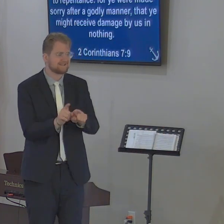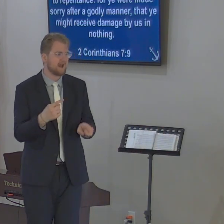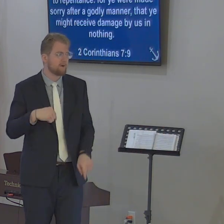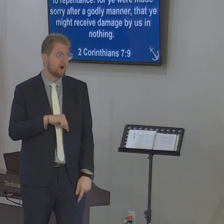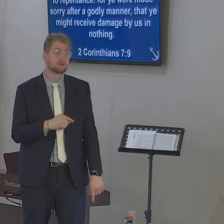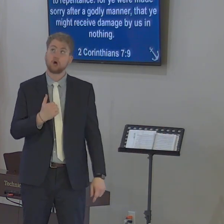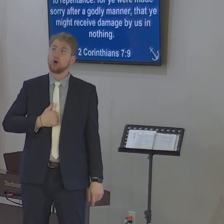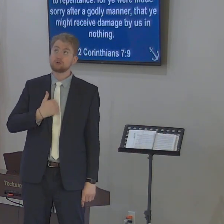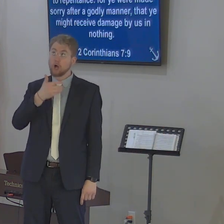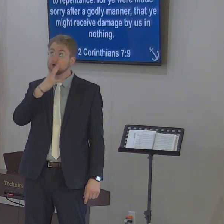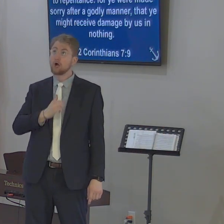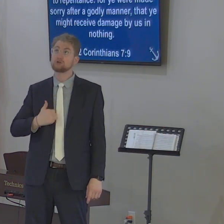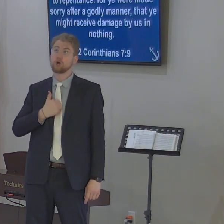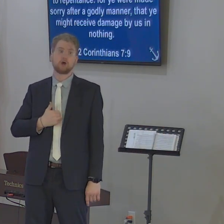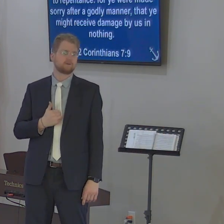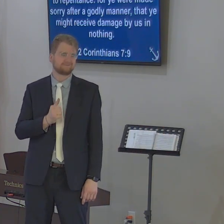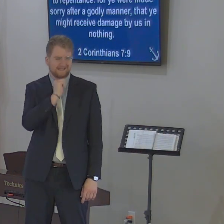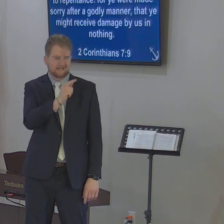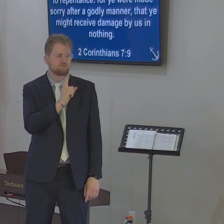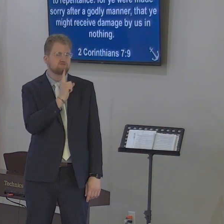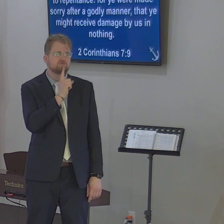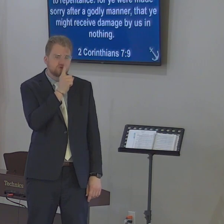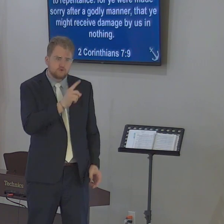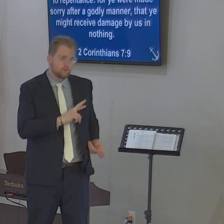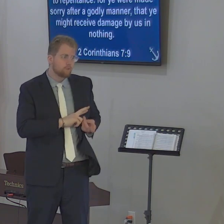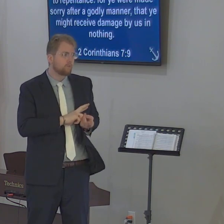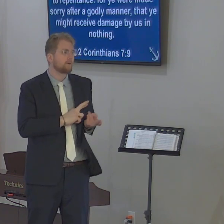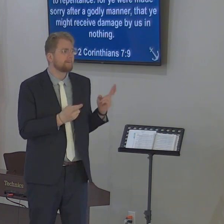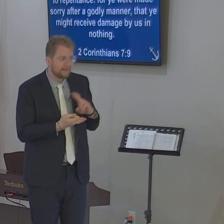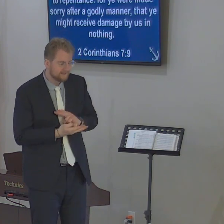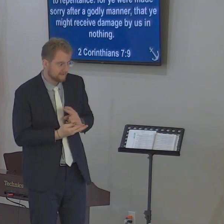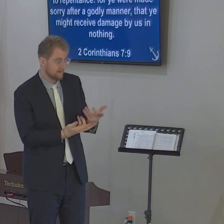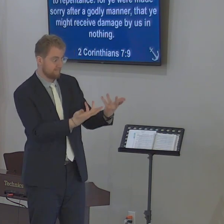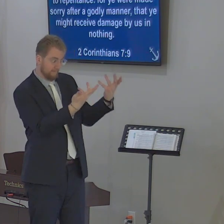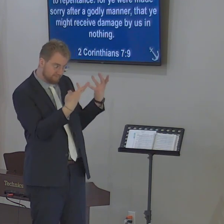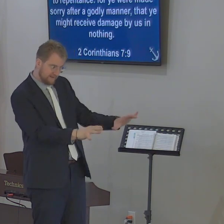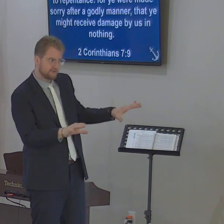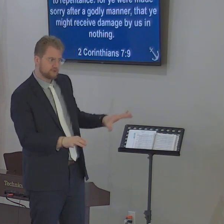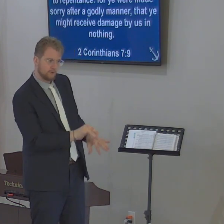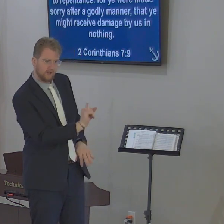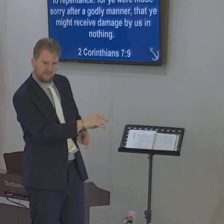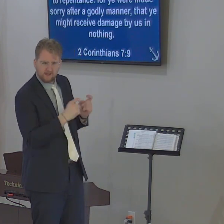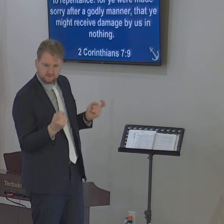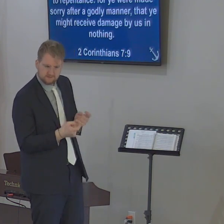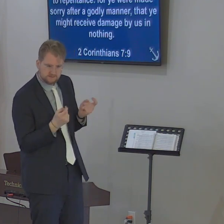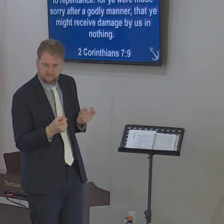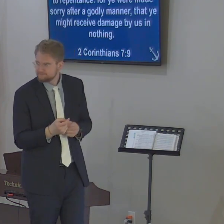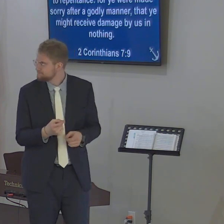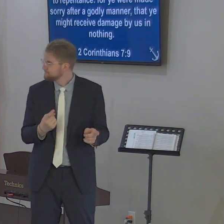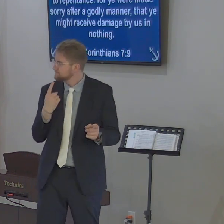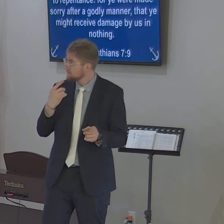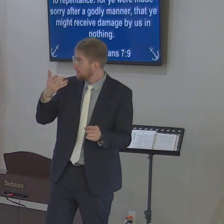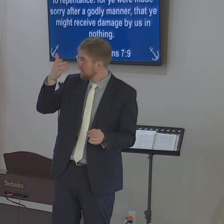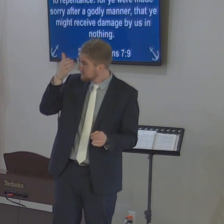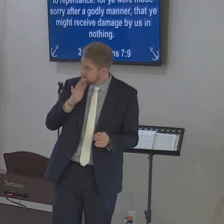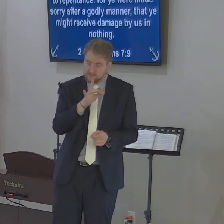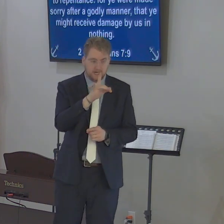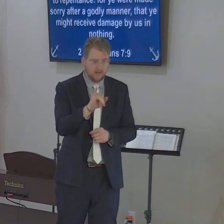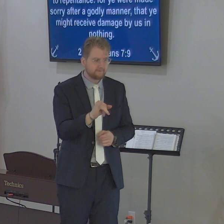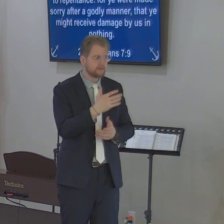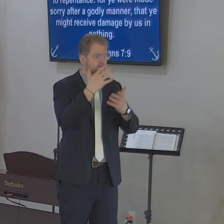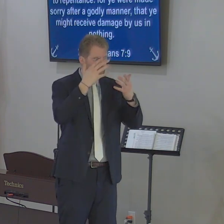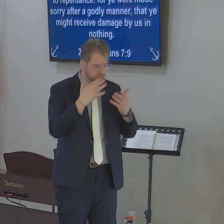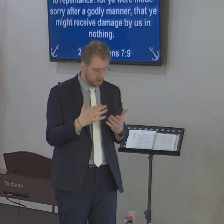sorry after a godly manner. Why? That she might receive damage by us in nothing, for godly sorrow worketh repentance to